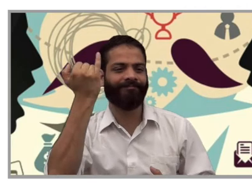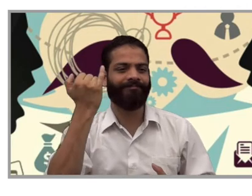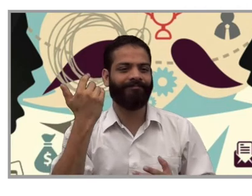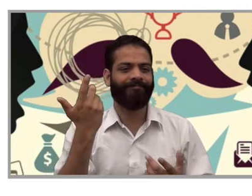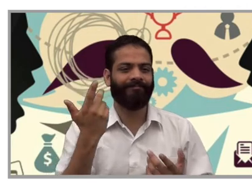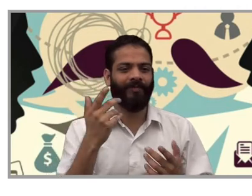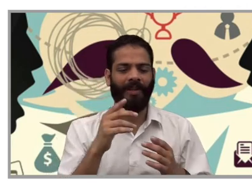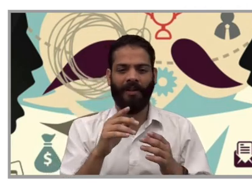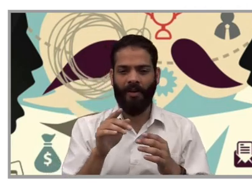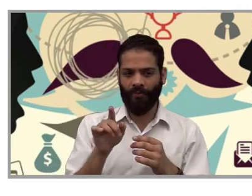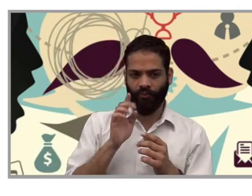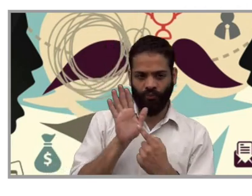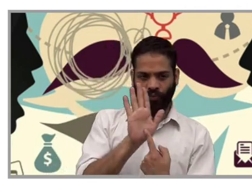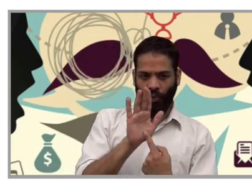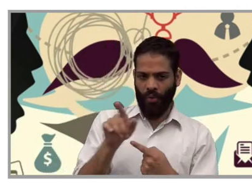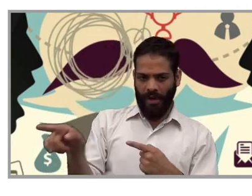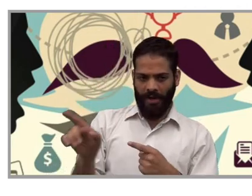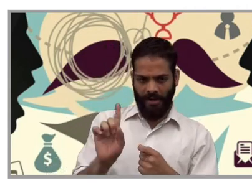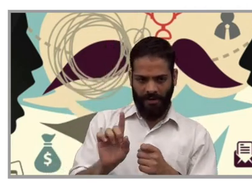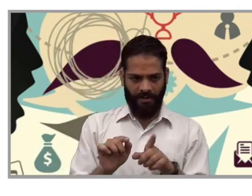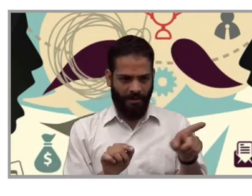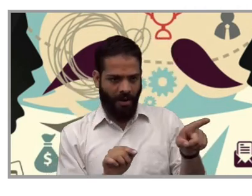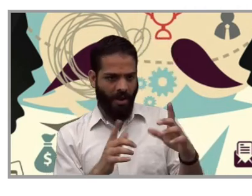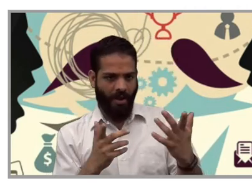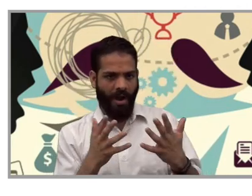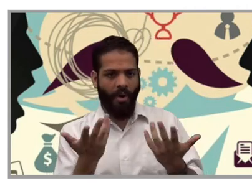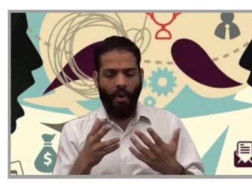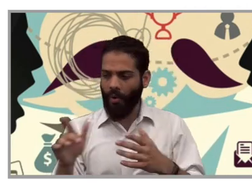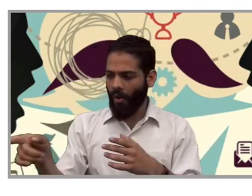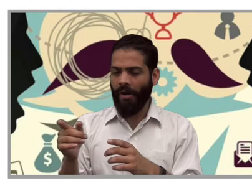articulators like some sort of artist's element.